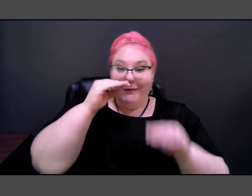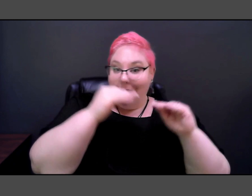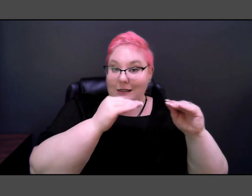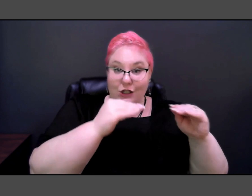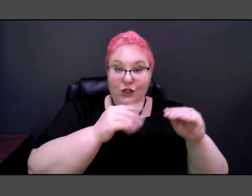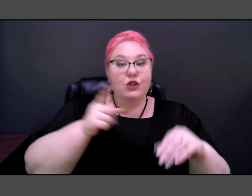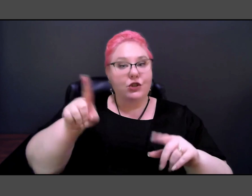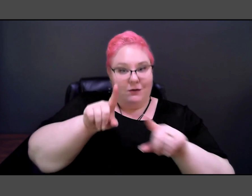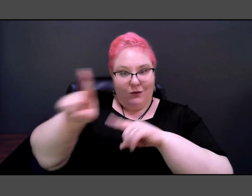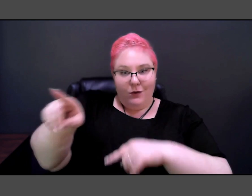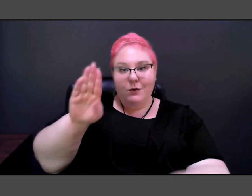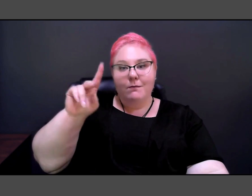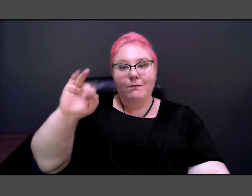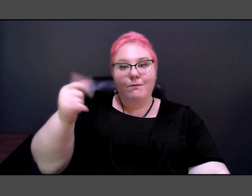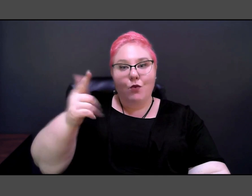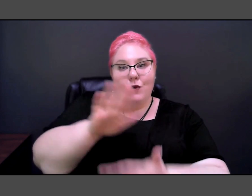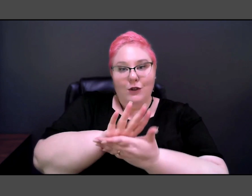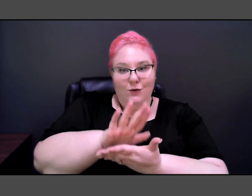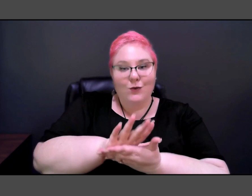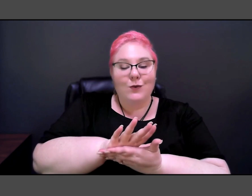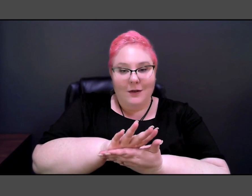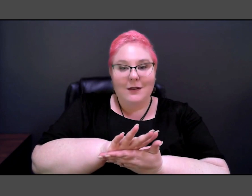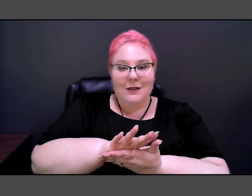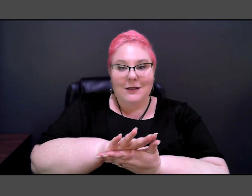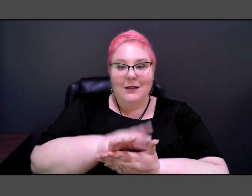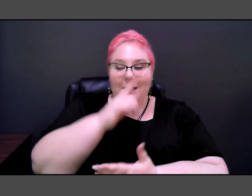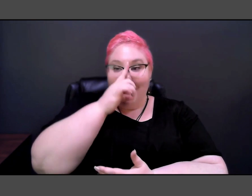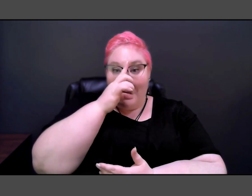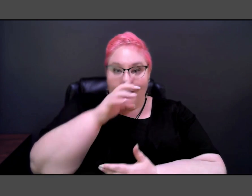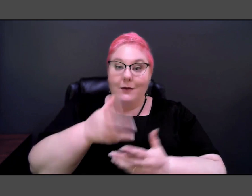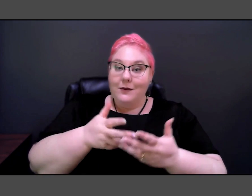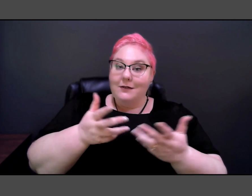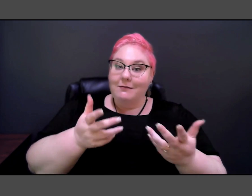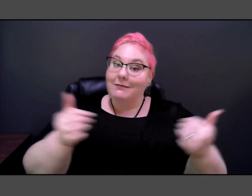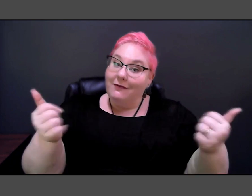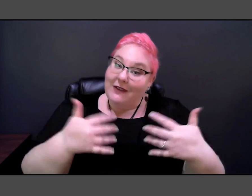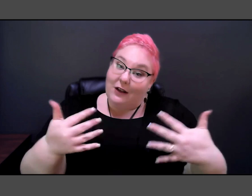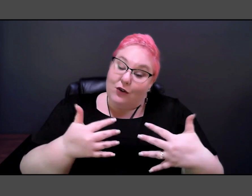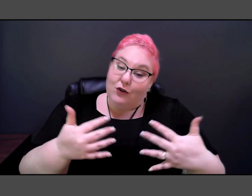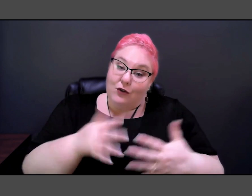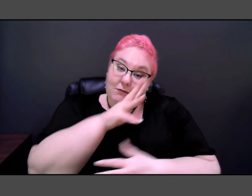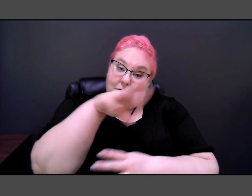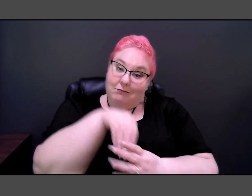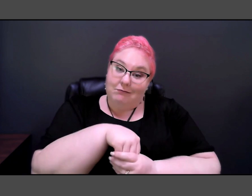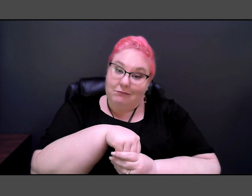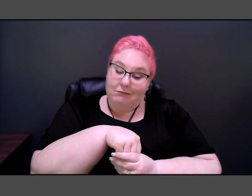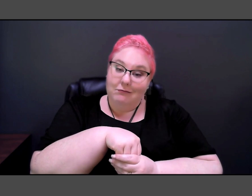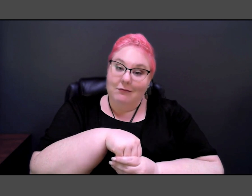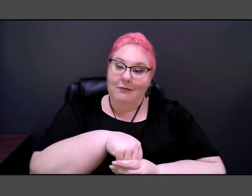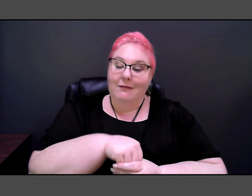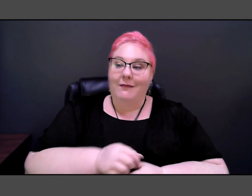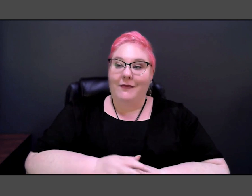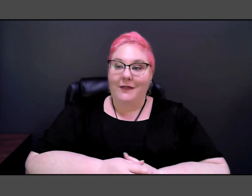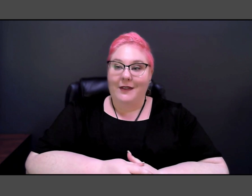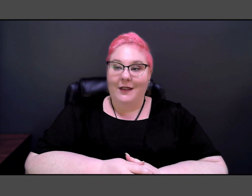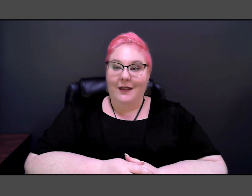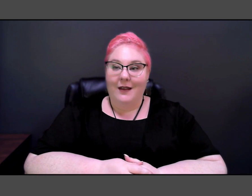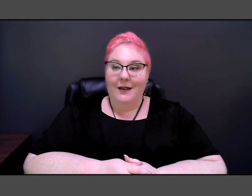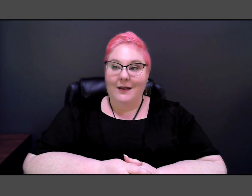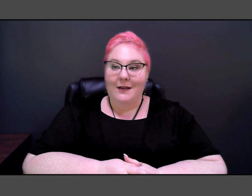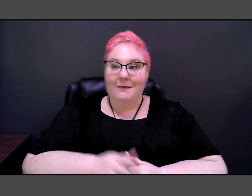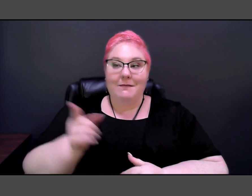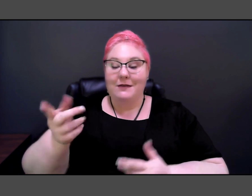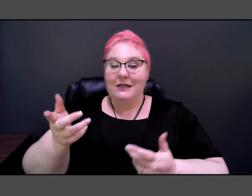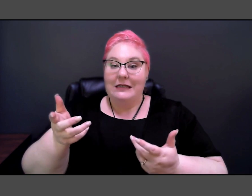and there was an amount of fear of her, her teaching us our language.